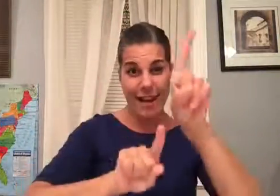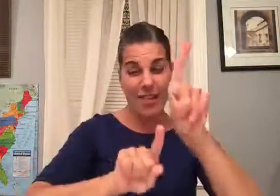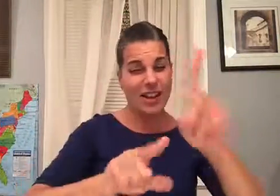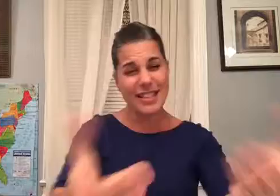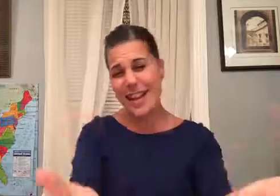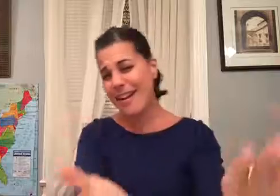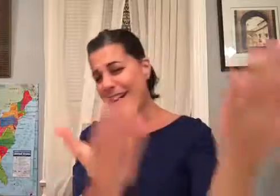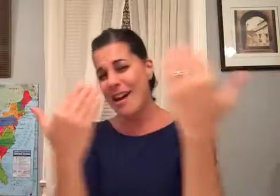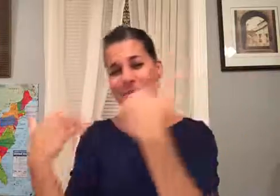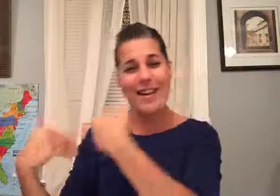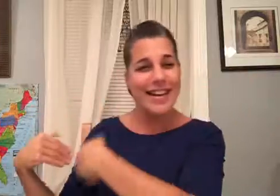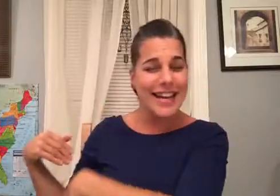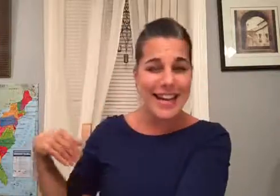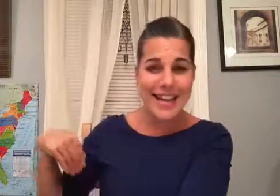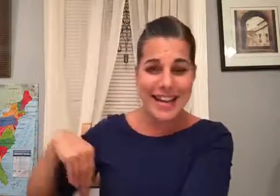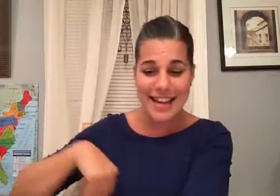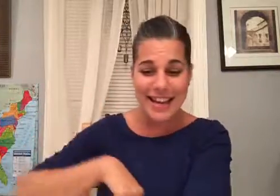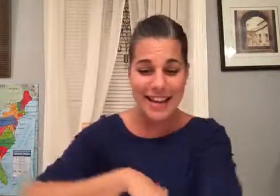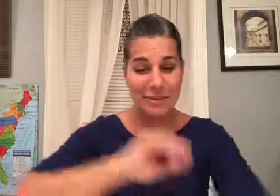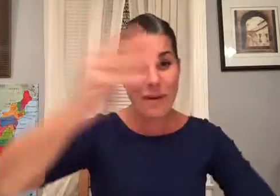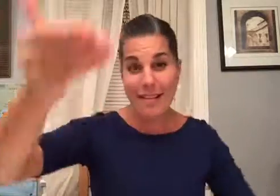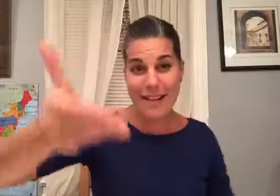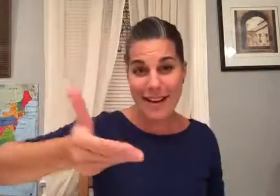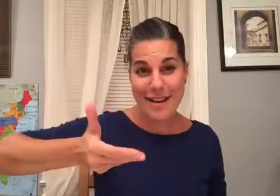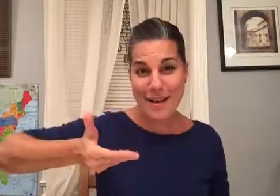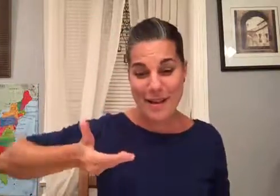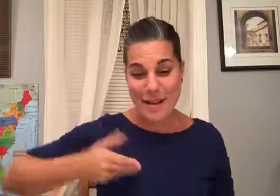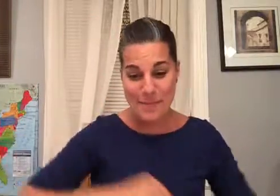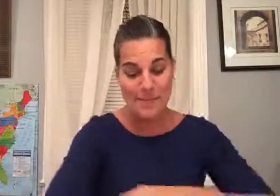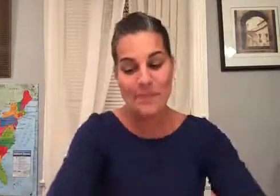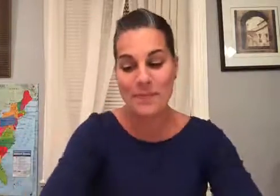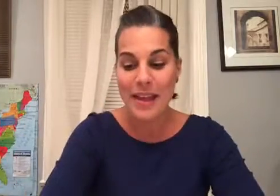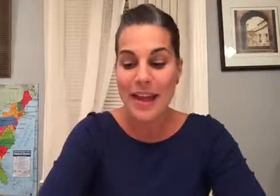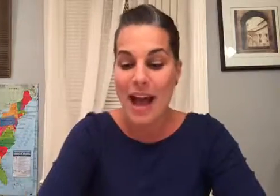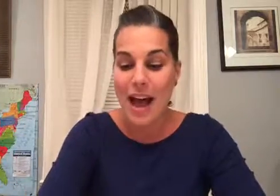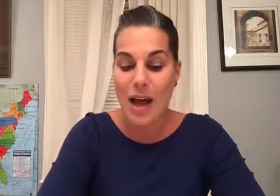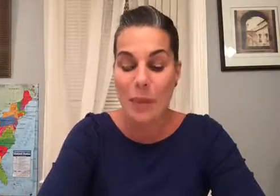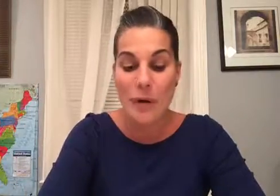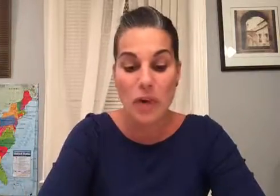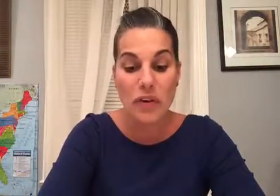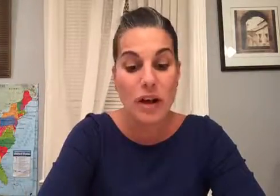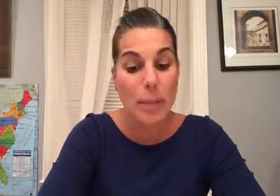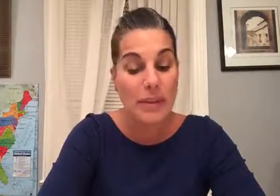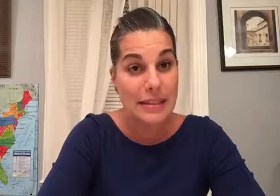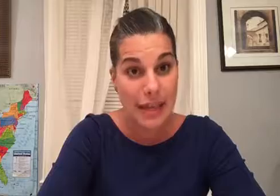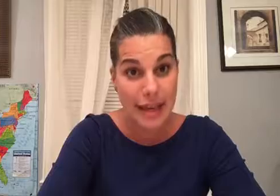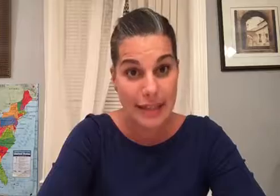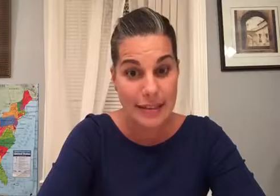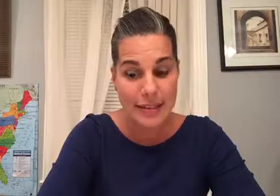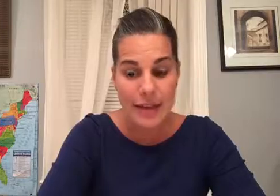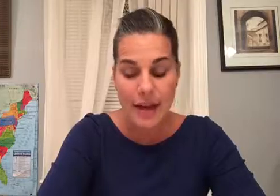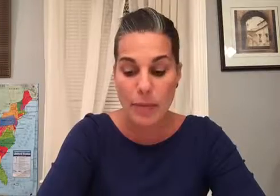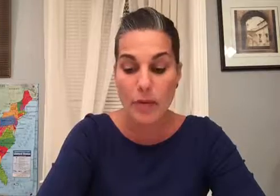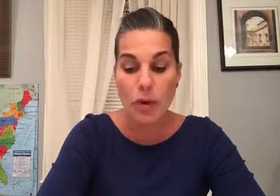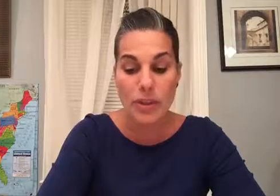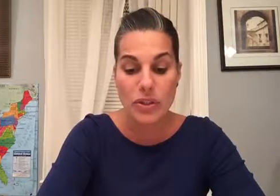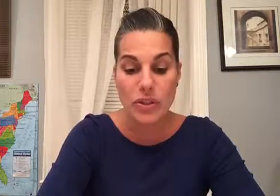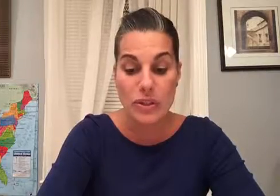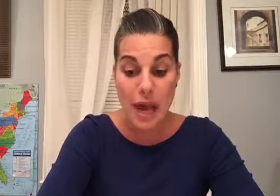And then I'll say, come on in, welcome. We went over a couple of signs. Before we do the signs,